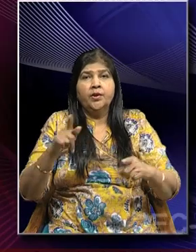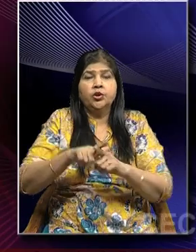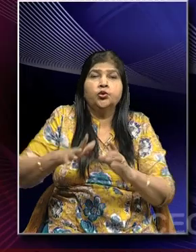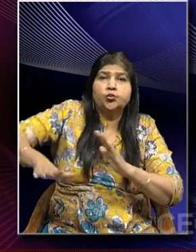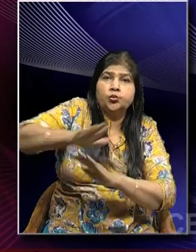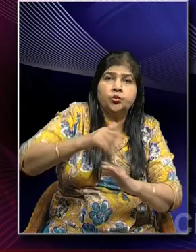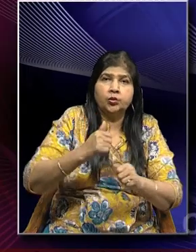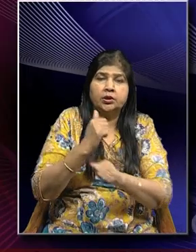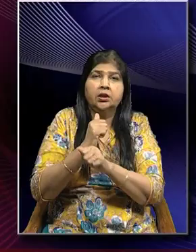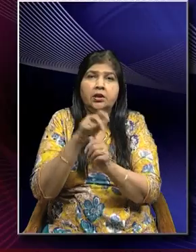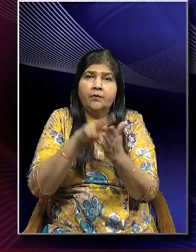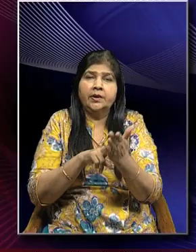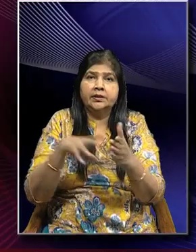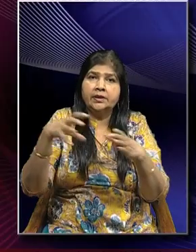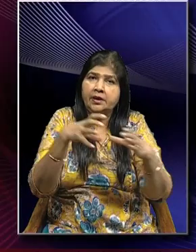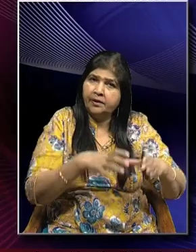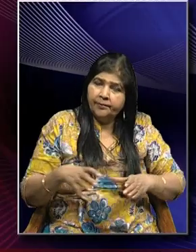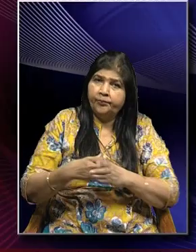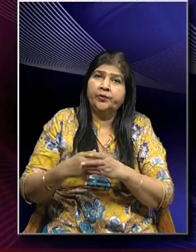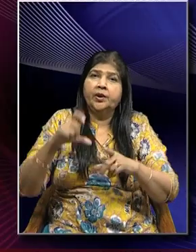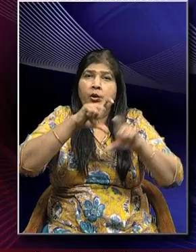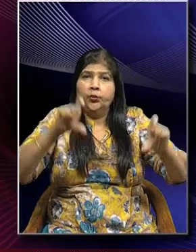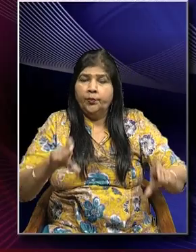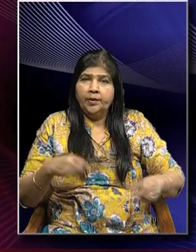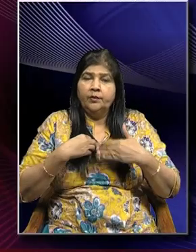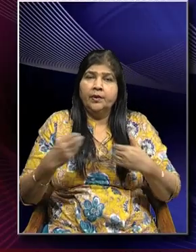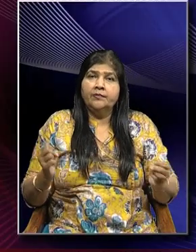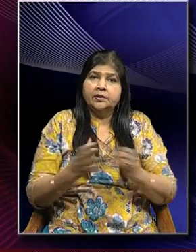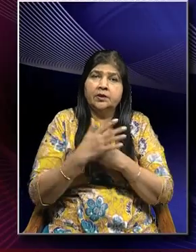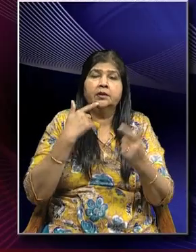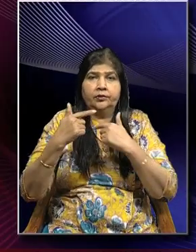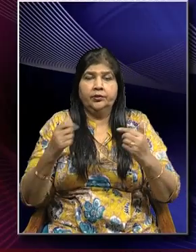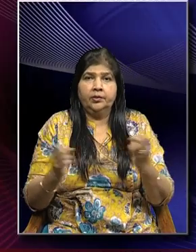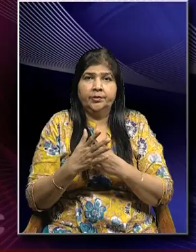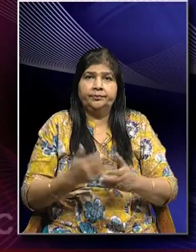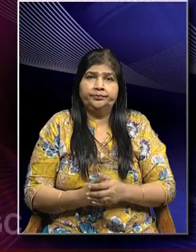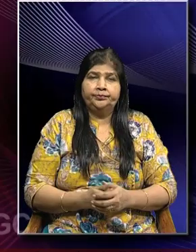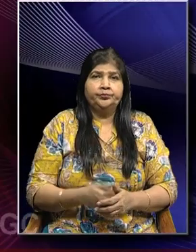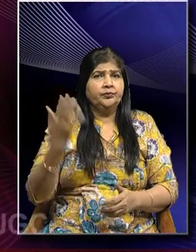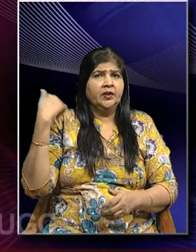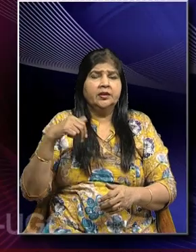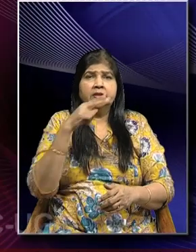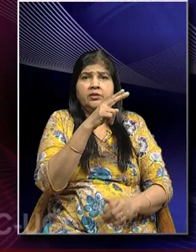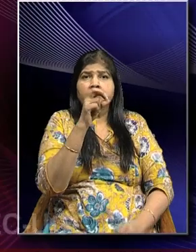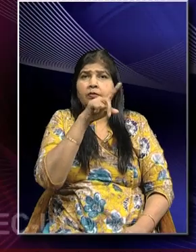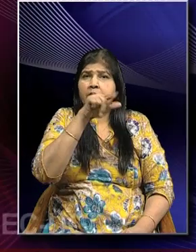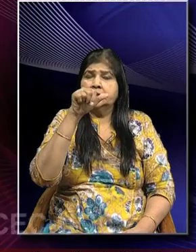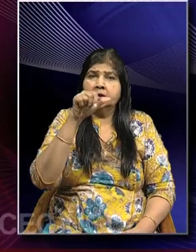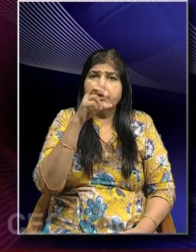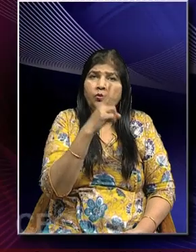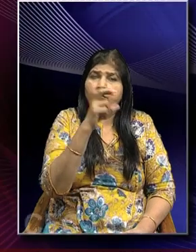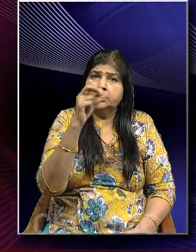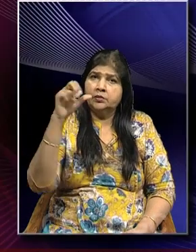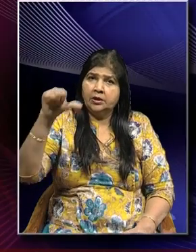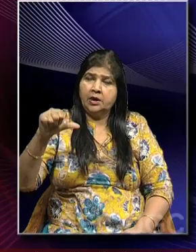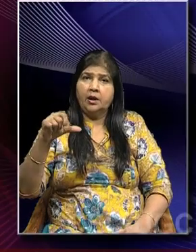governance area, that is domain where we have started talking about. So since 2009, Ministry of